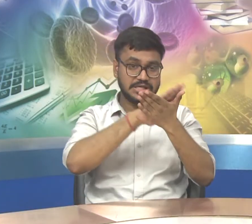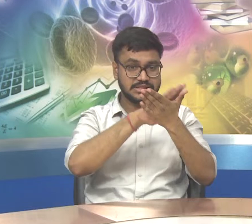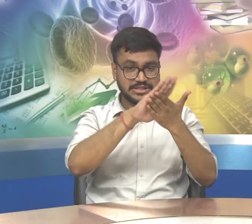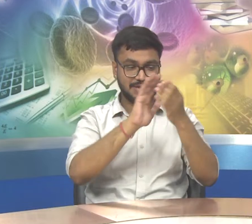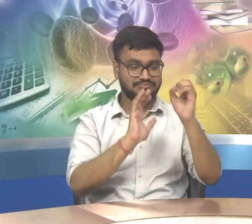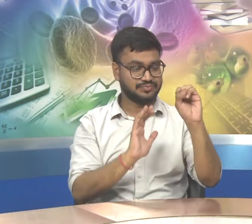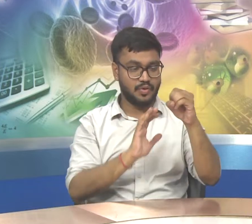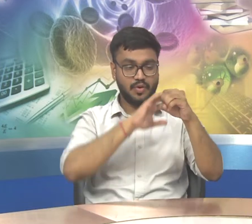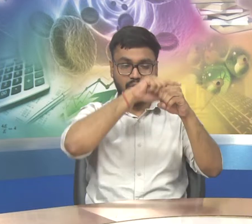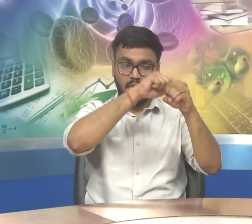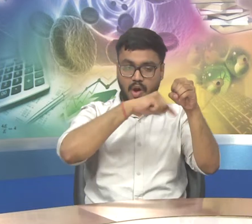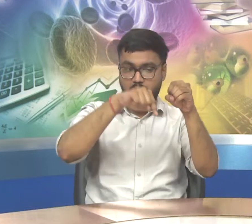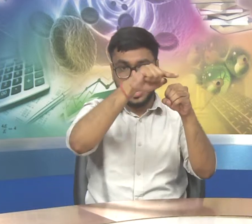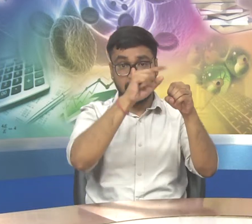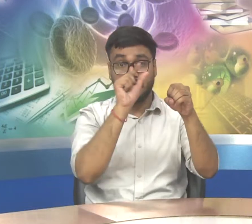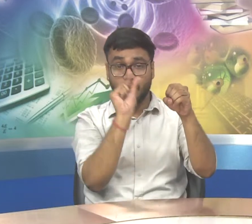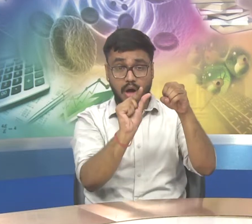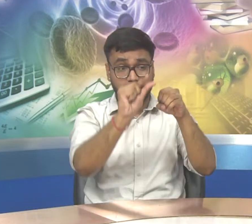in hydrogen,